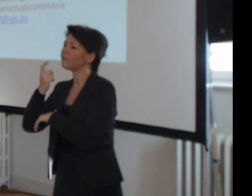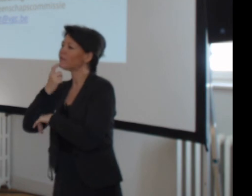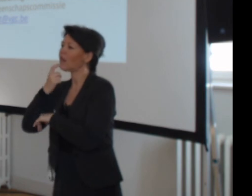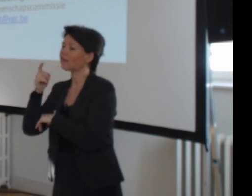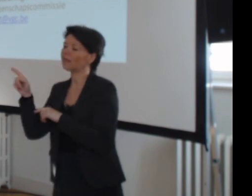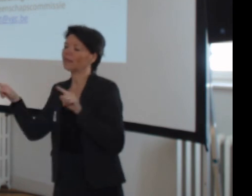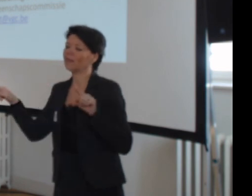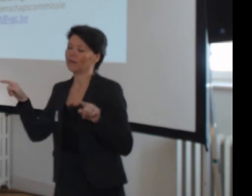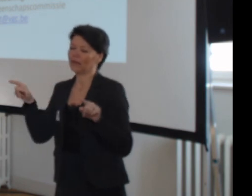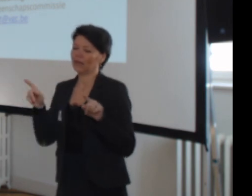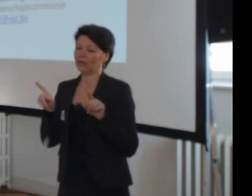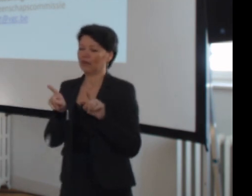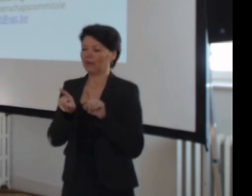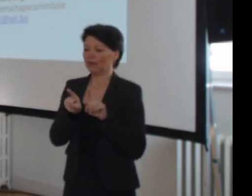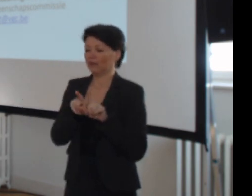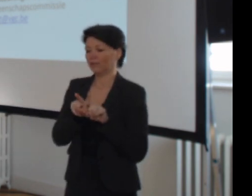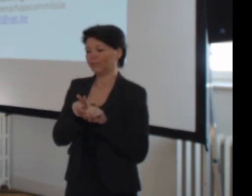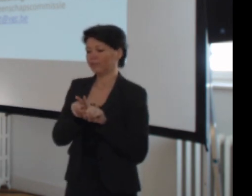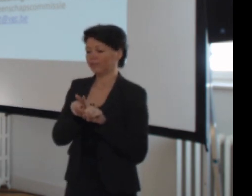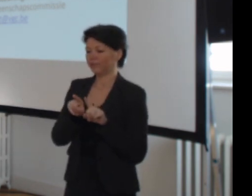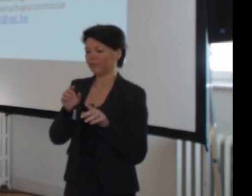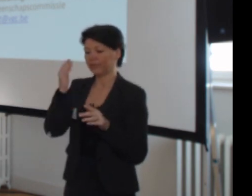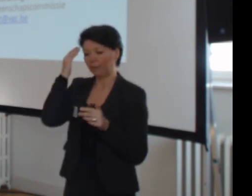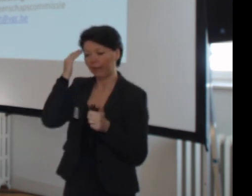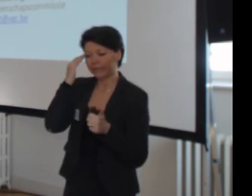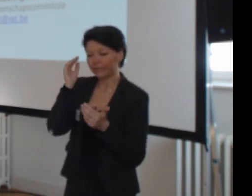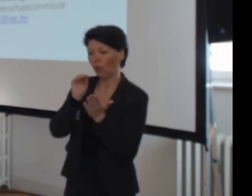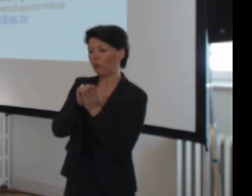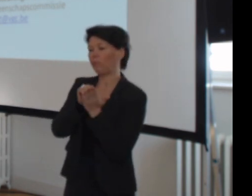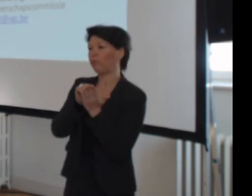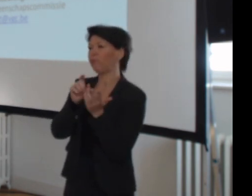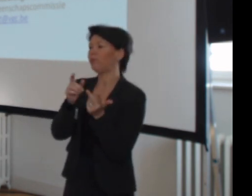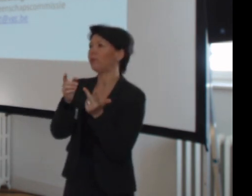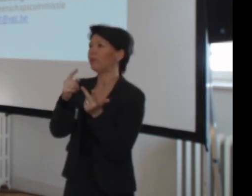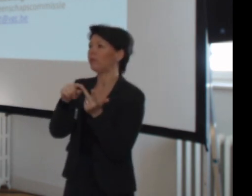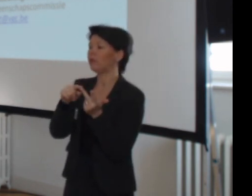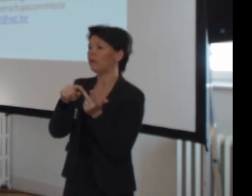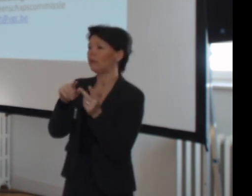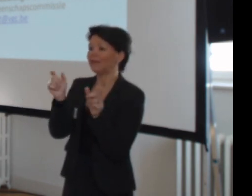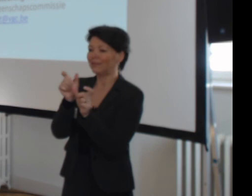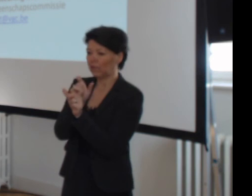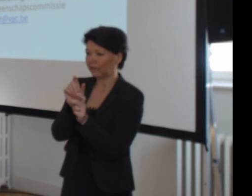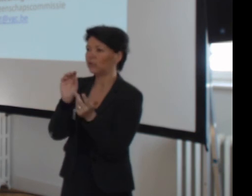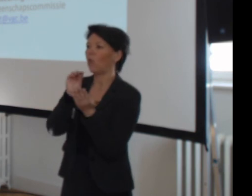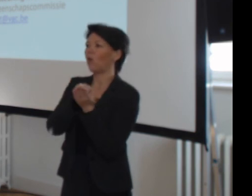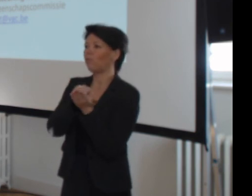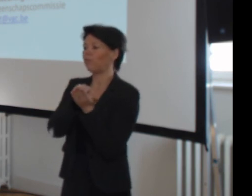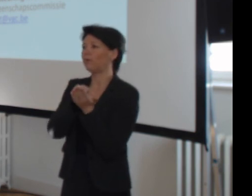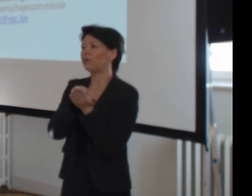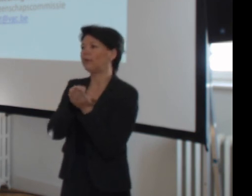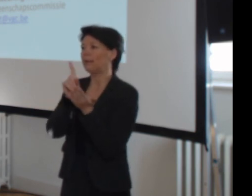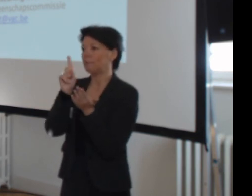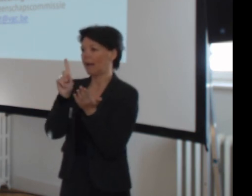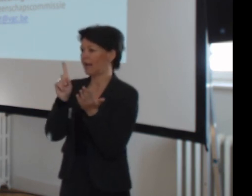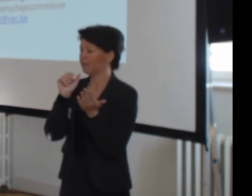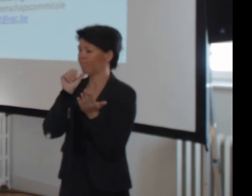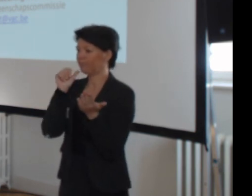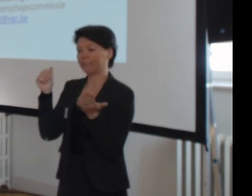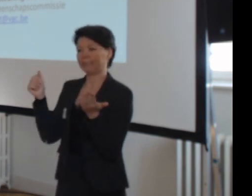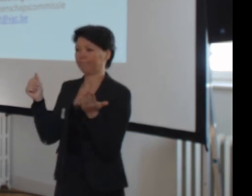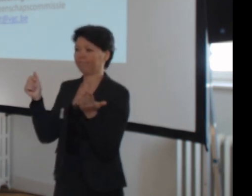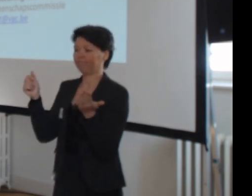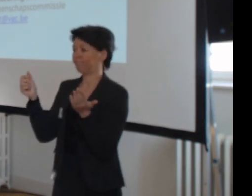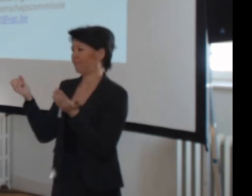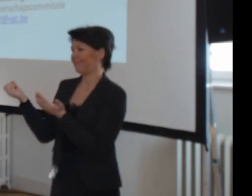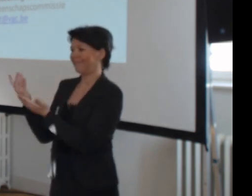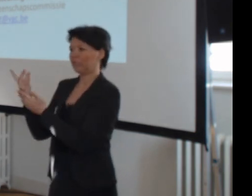It includes dementia, it includes dyslexia and so on, but it doesn't include if you